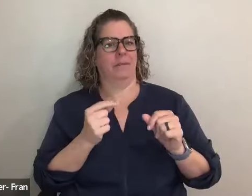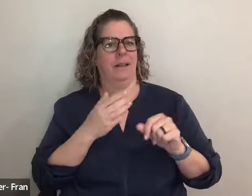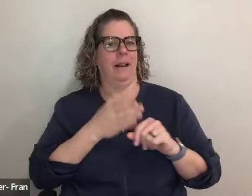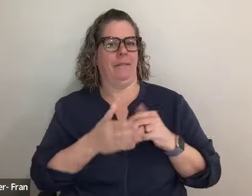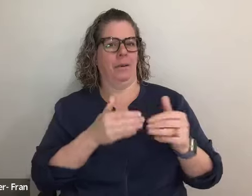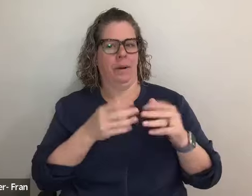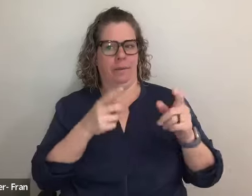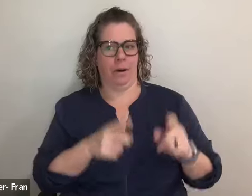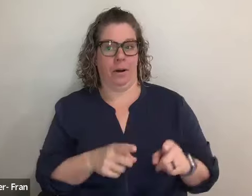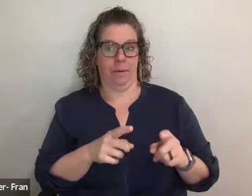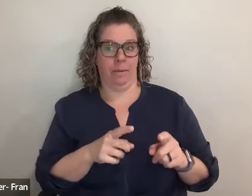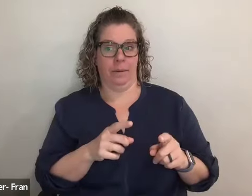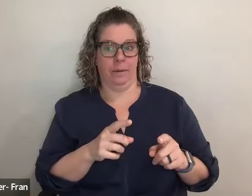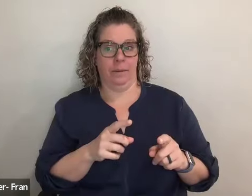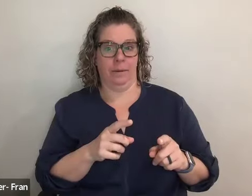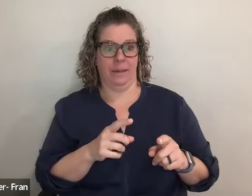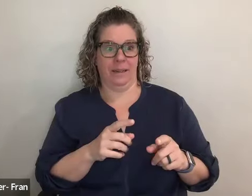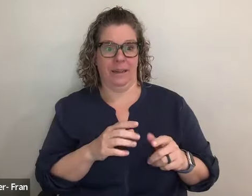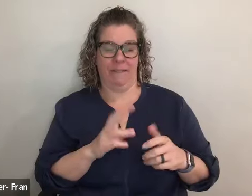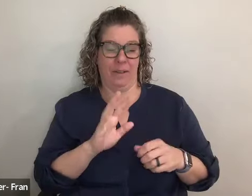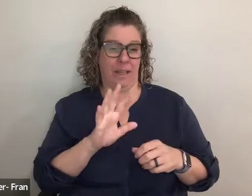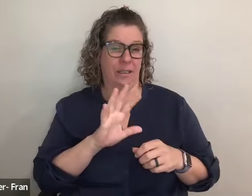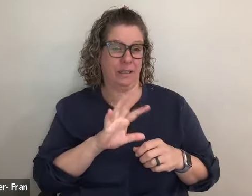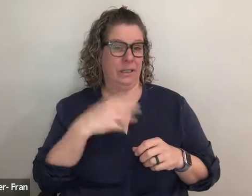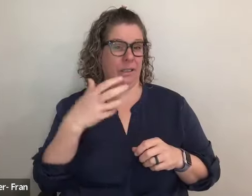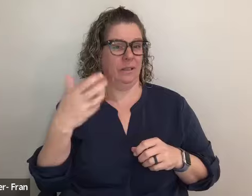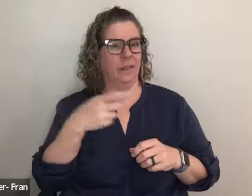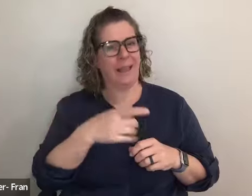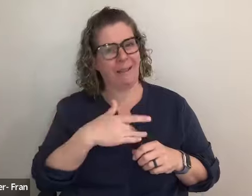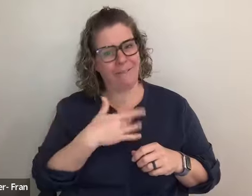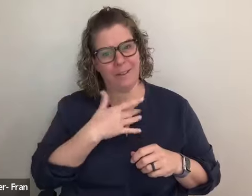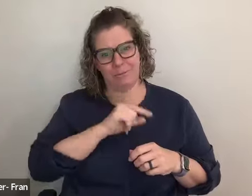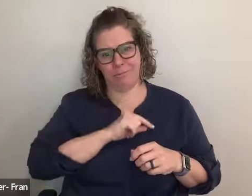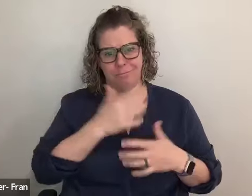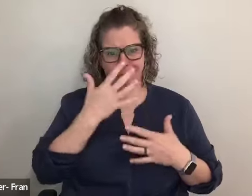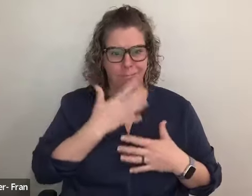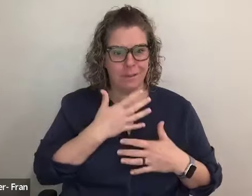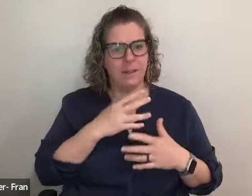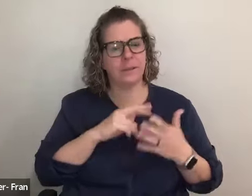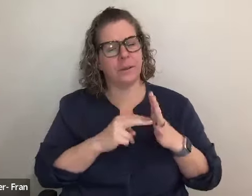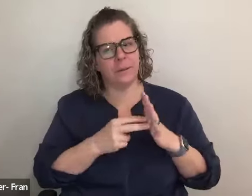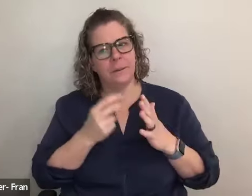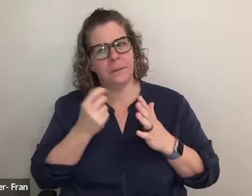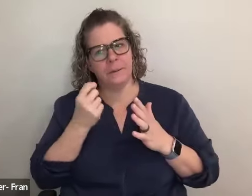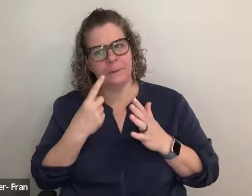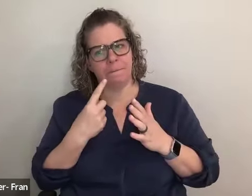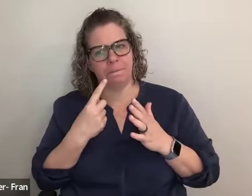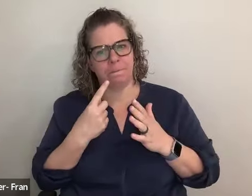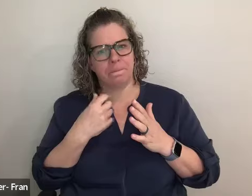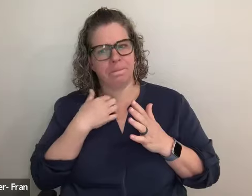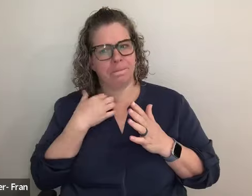whatever happens, if he does get out of control, and he feels so bad after. And so just understanding,